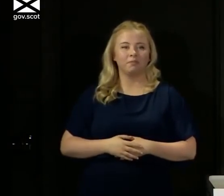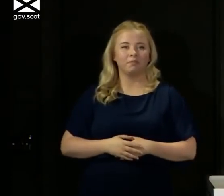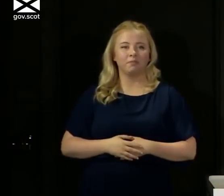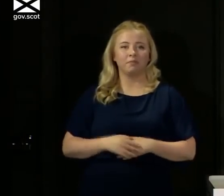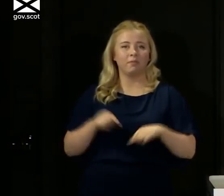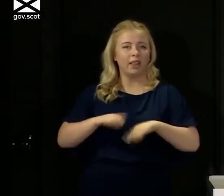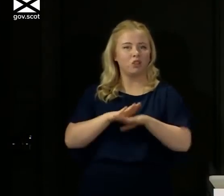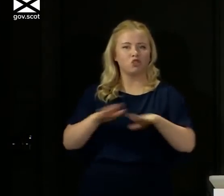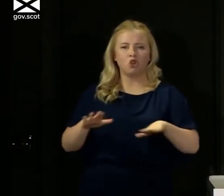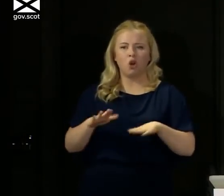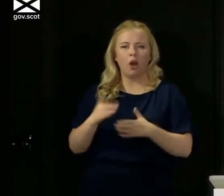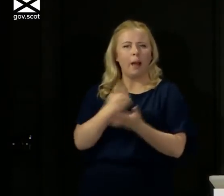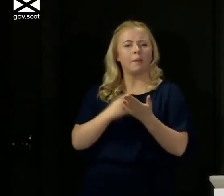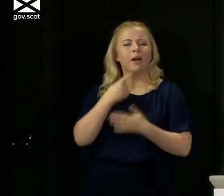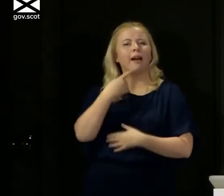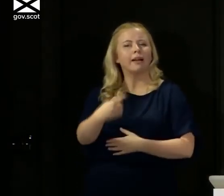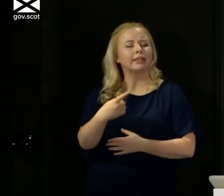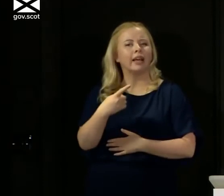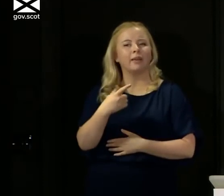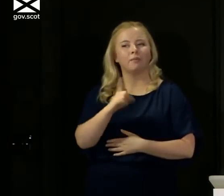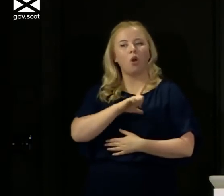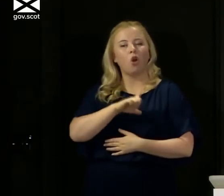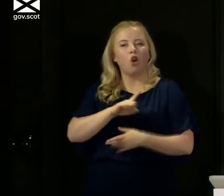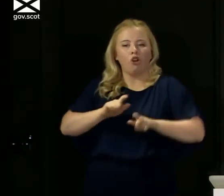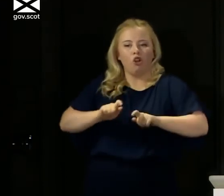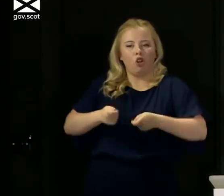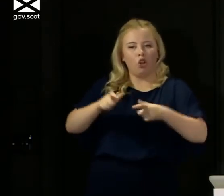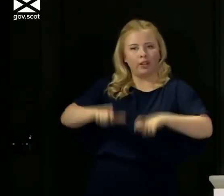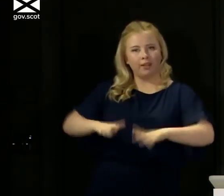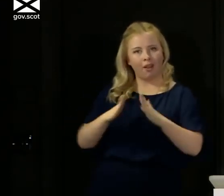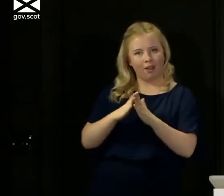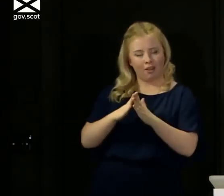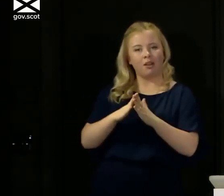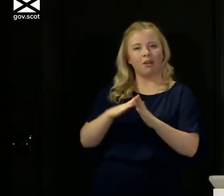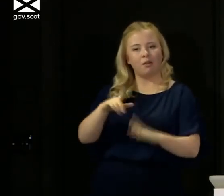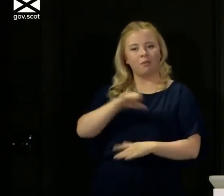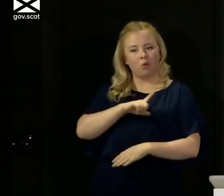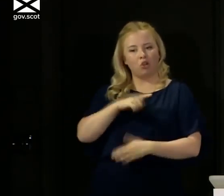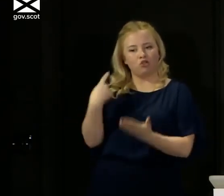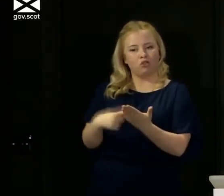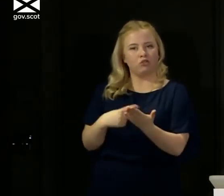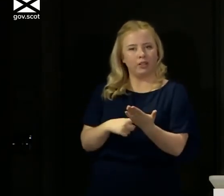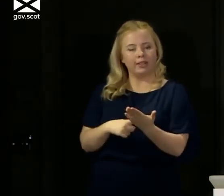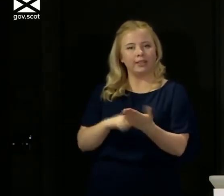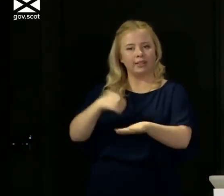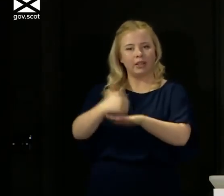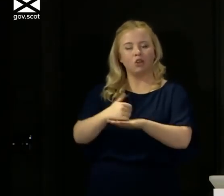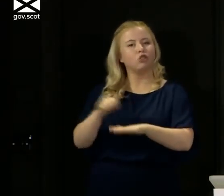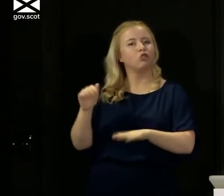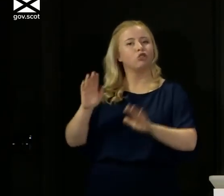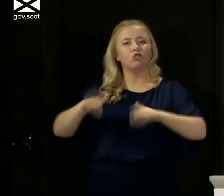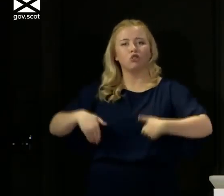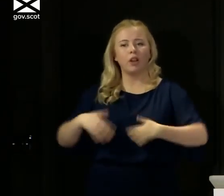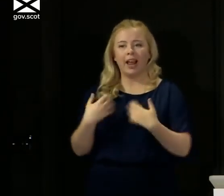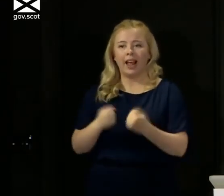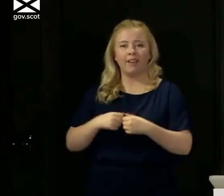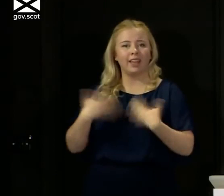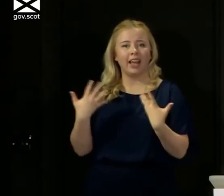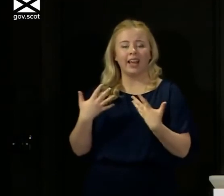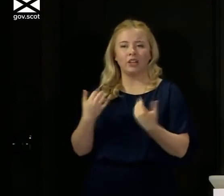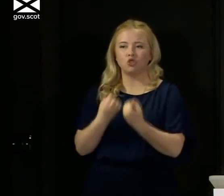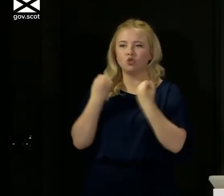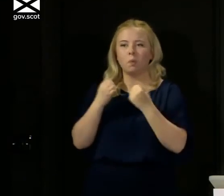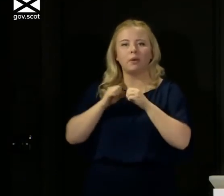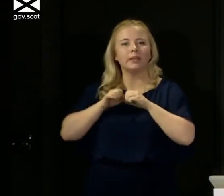This is not about saying that there are, because of lockdown and because of the restrictions that are in place right now, we shouldn't be having any of these kind of events. That's